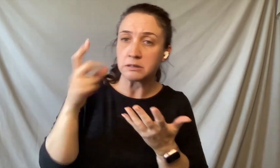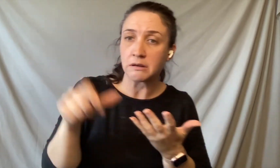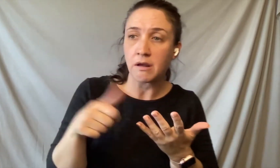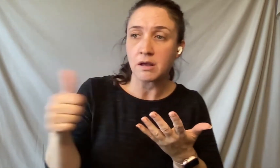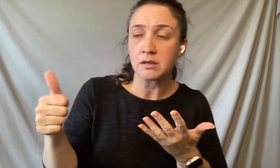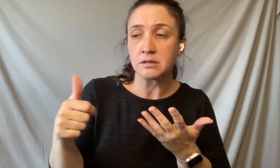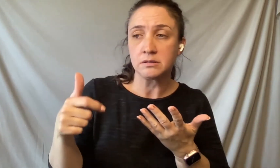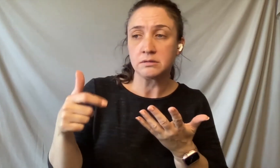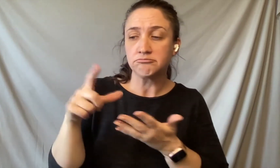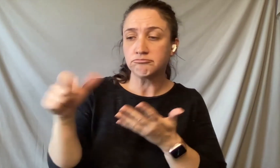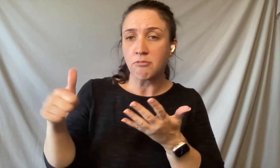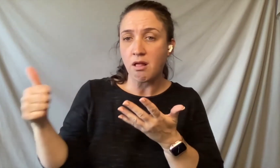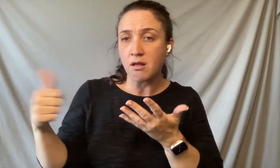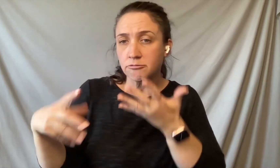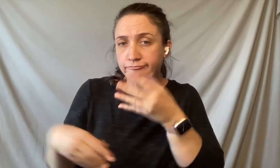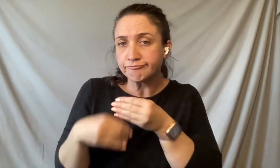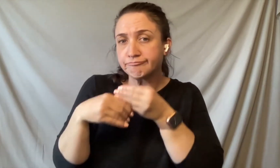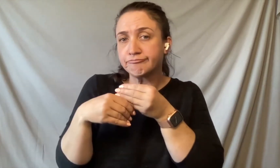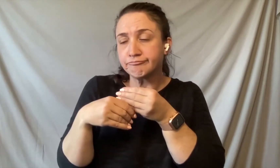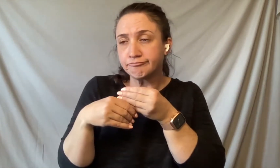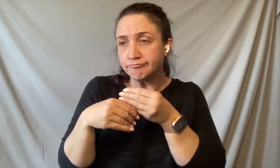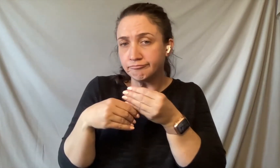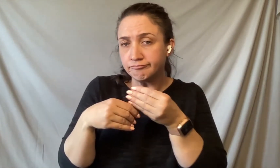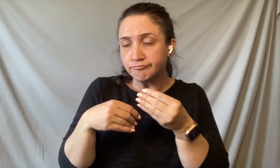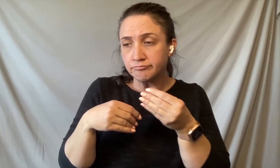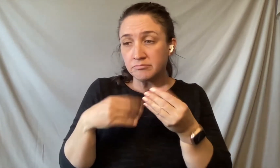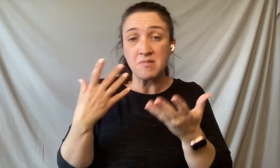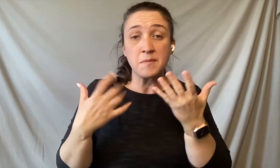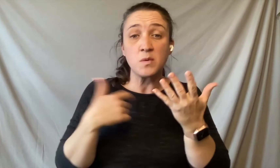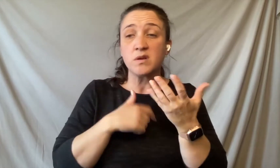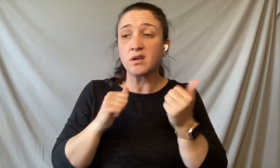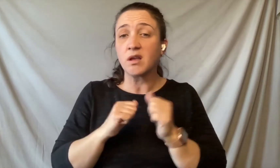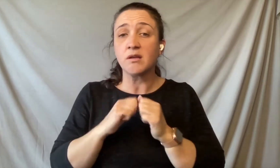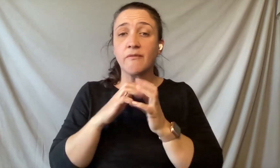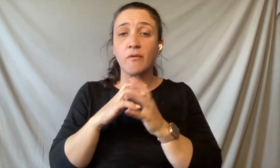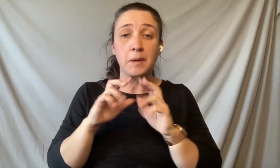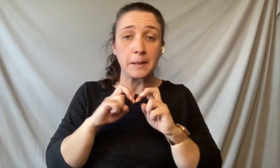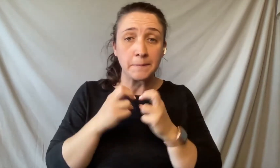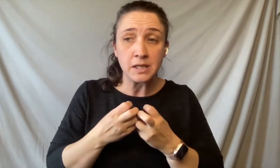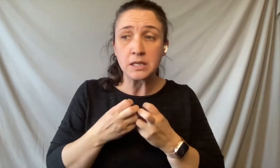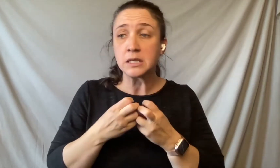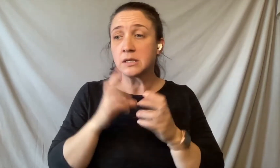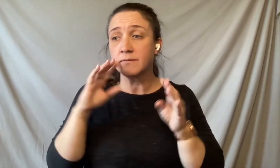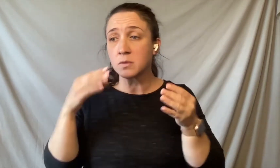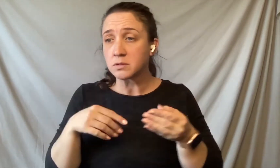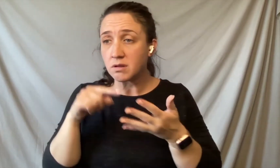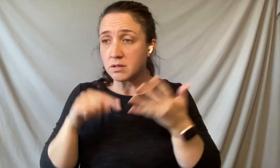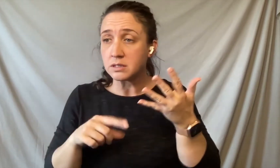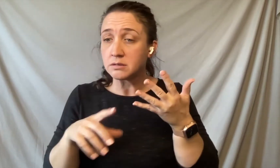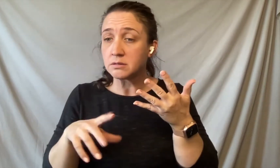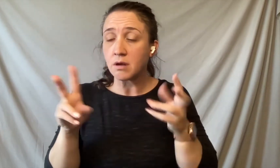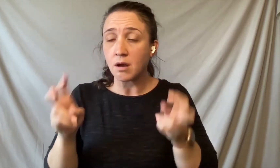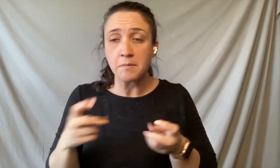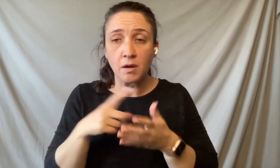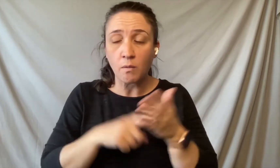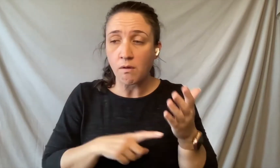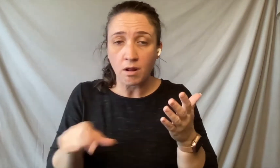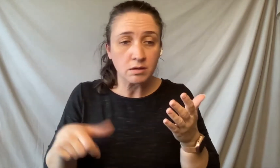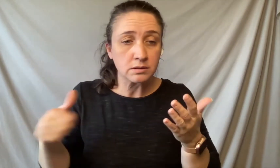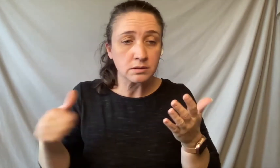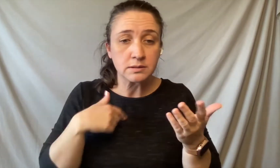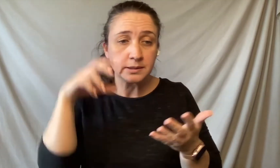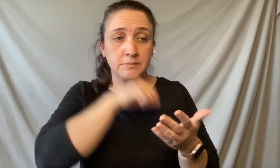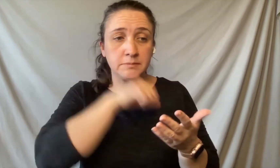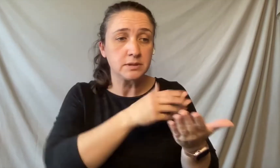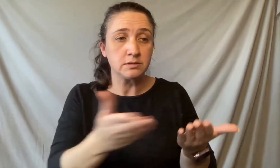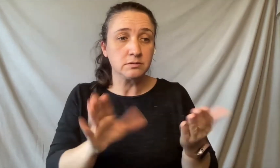and perhaps form a committee to work on over the next 2 weeks. So again, you can raise your hand.